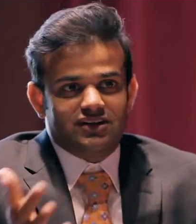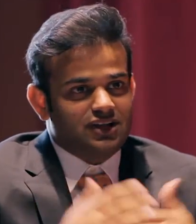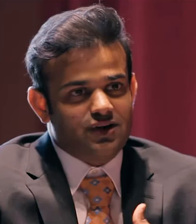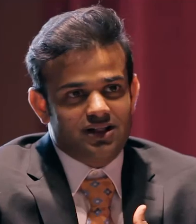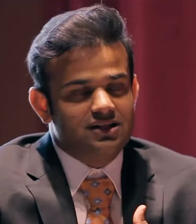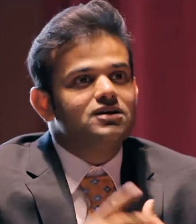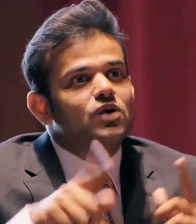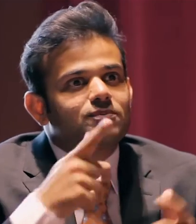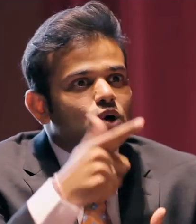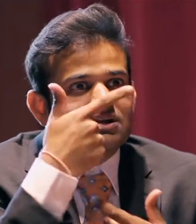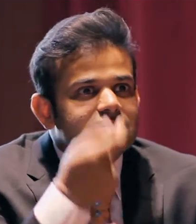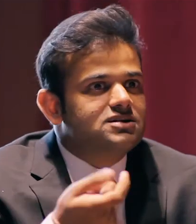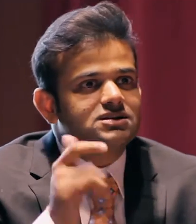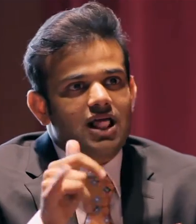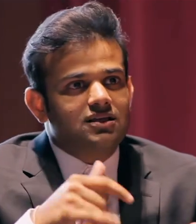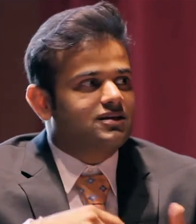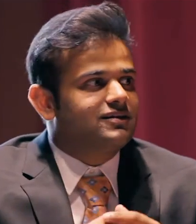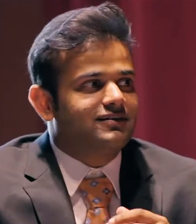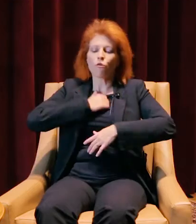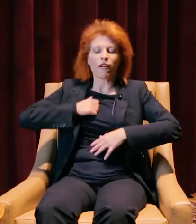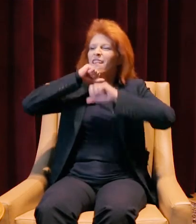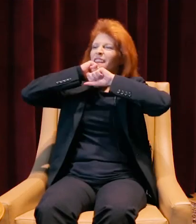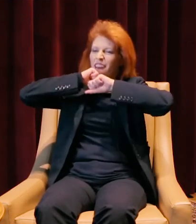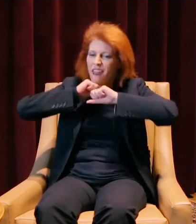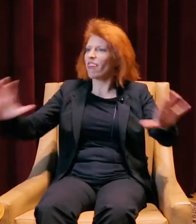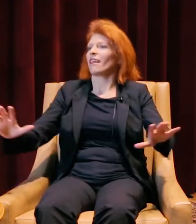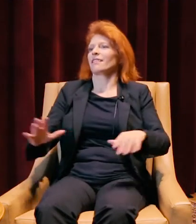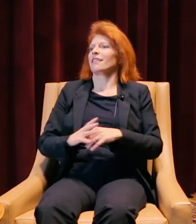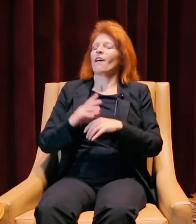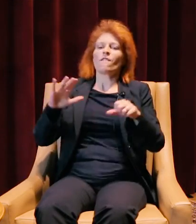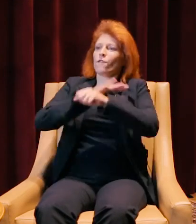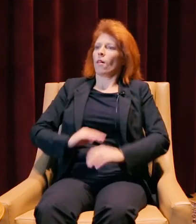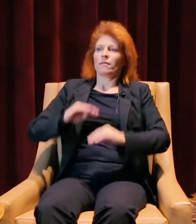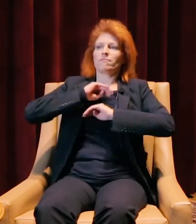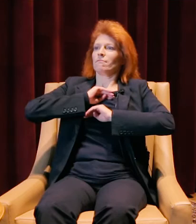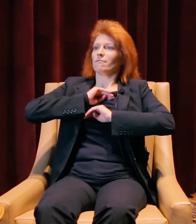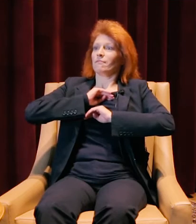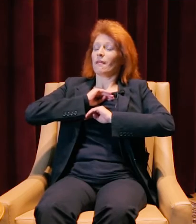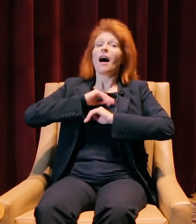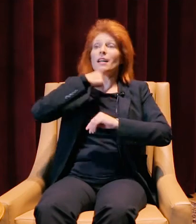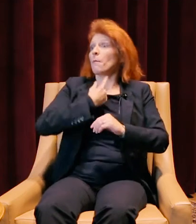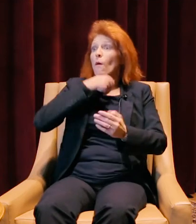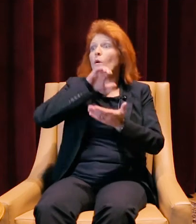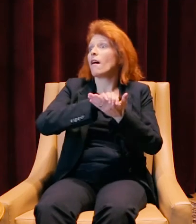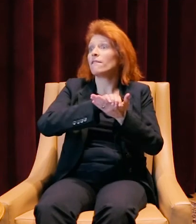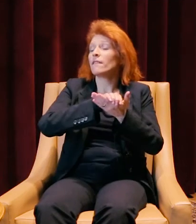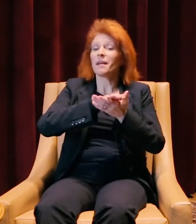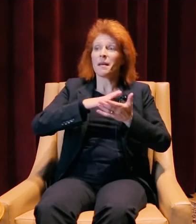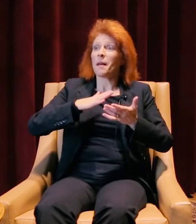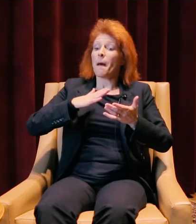have no regrets? You're completely No. satisfied where you're at? No, never. I am telling my wife that